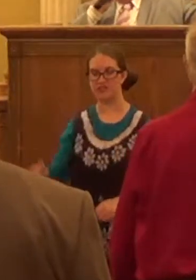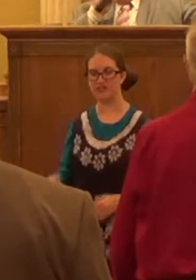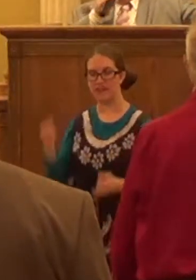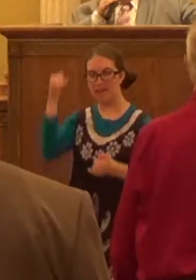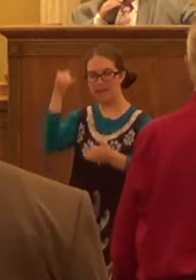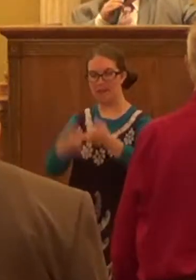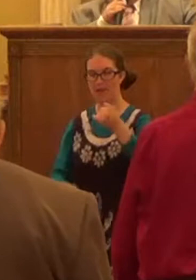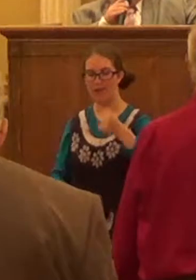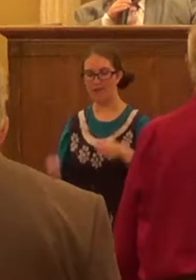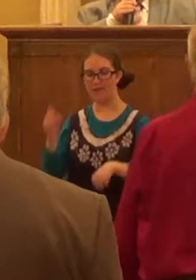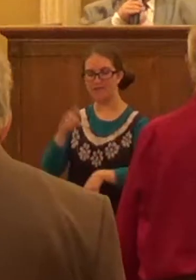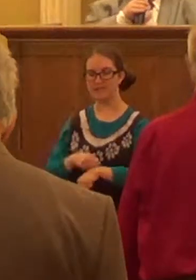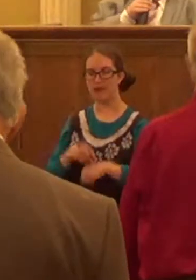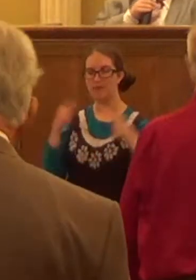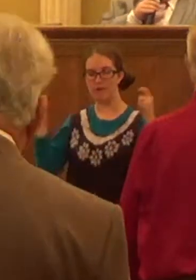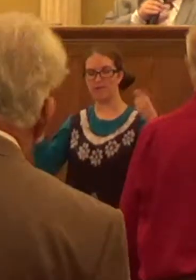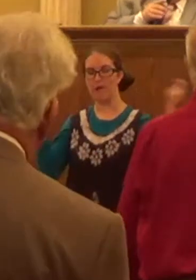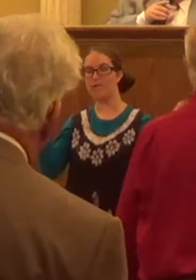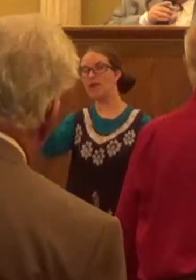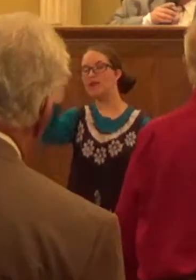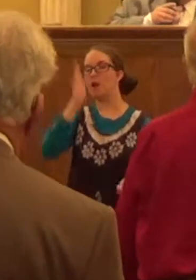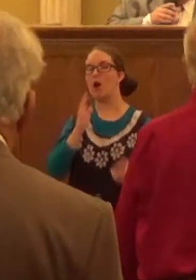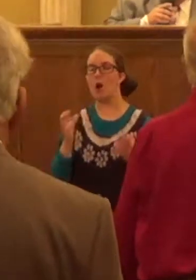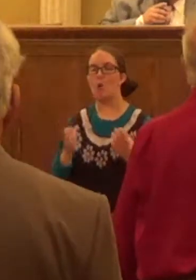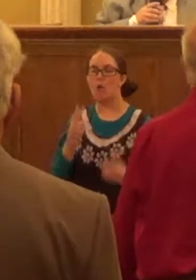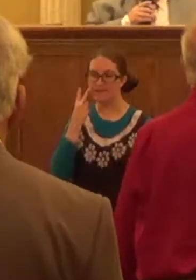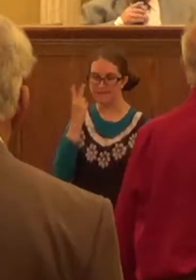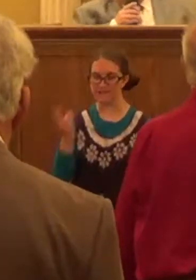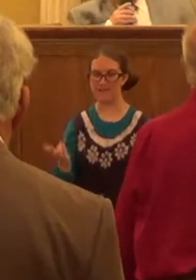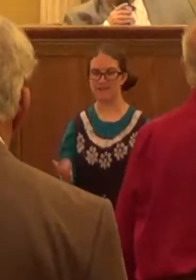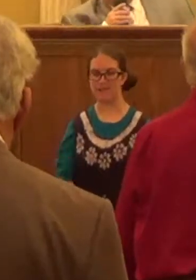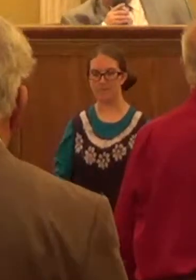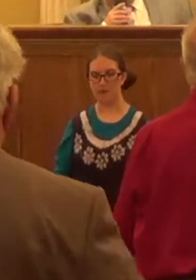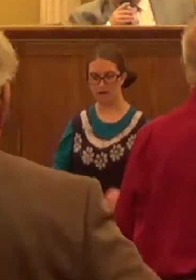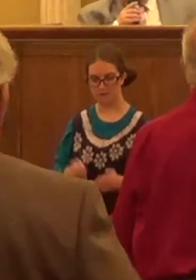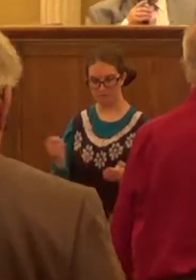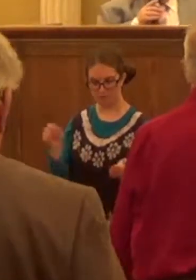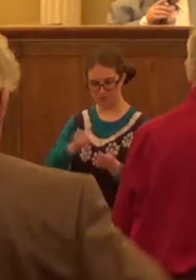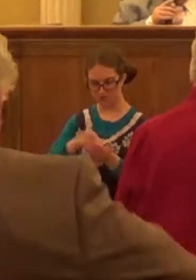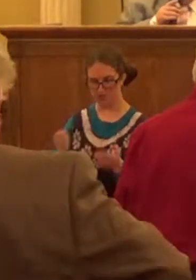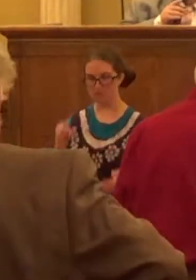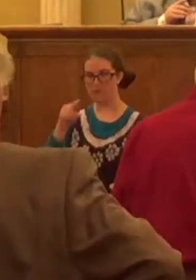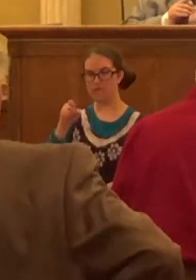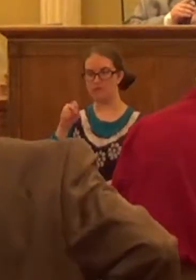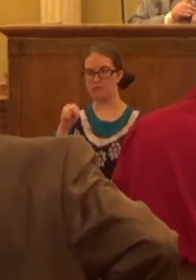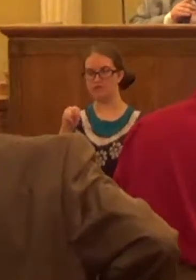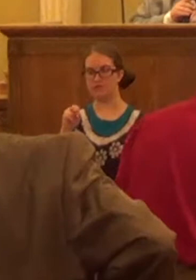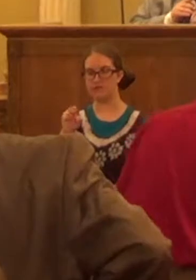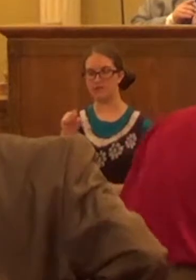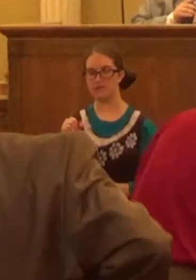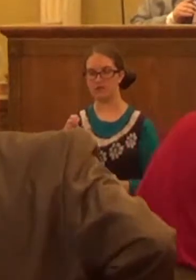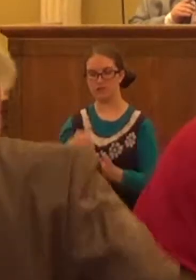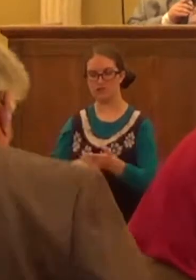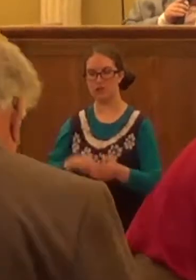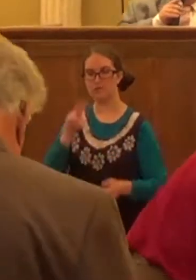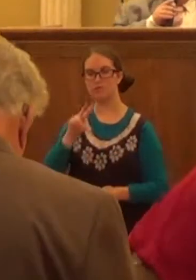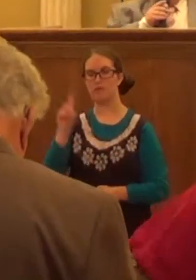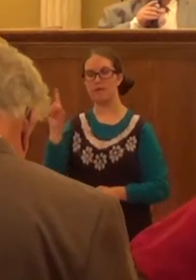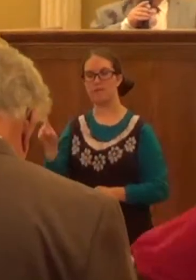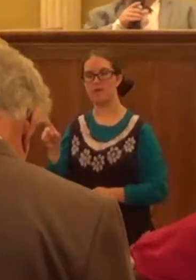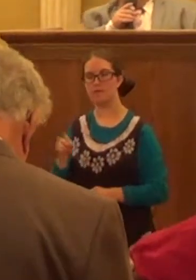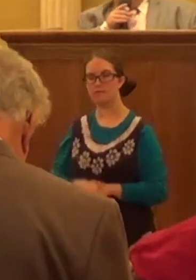revival that God wants to see. Amen. If you would, turn with me to Genesis chapter